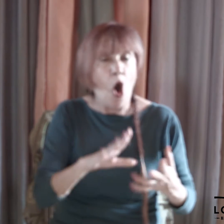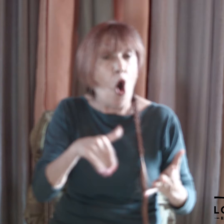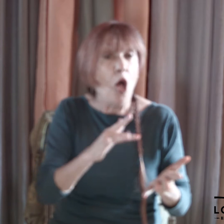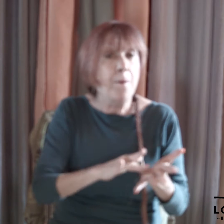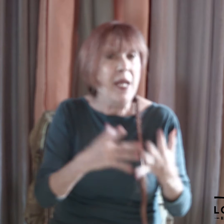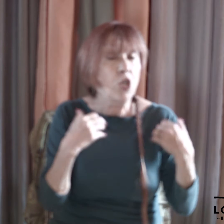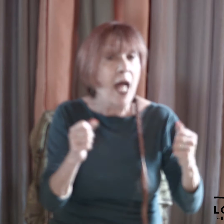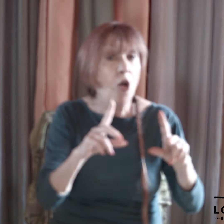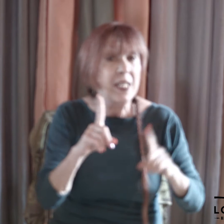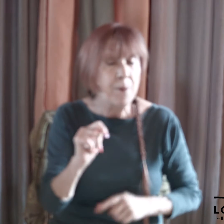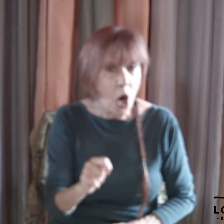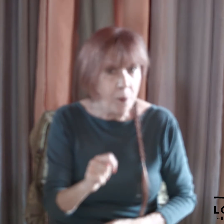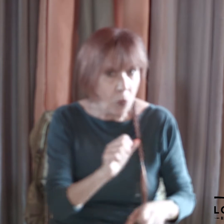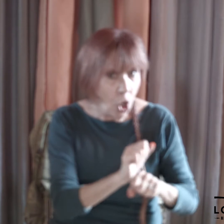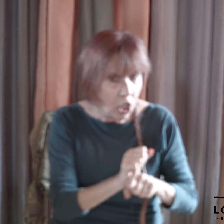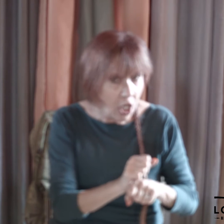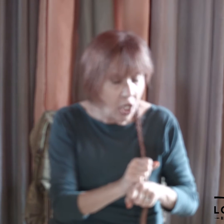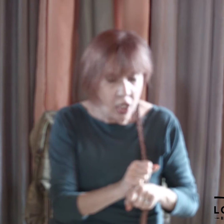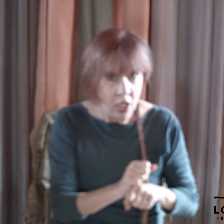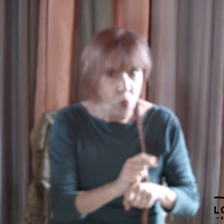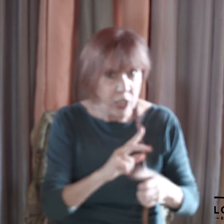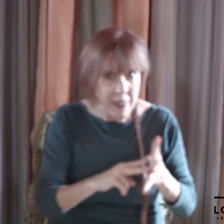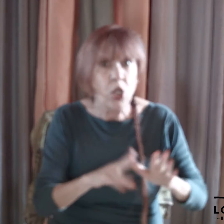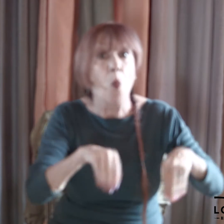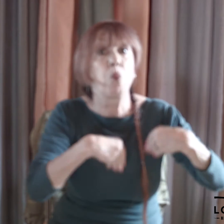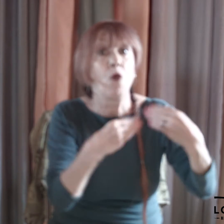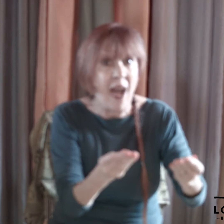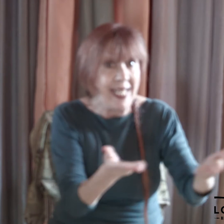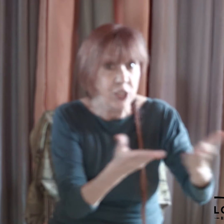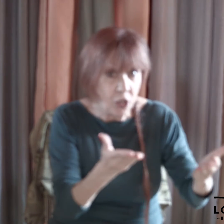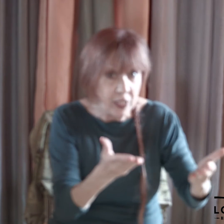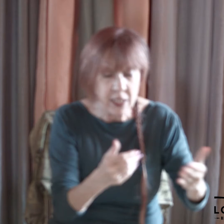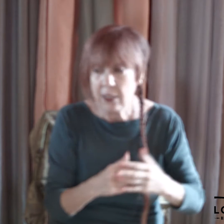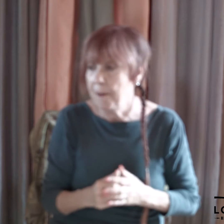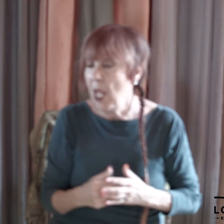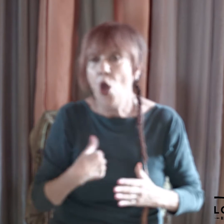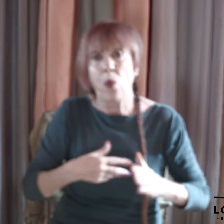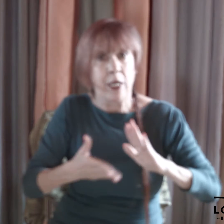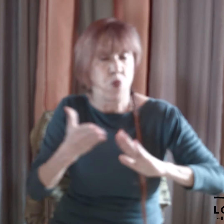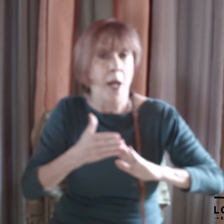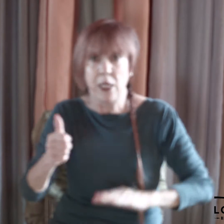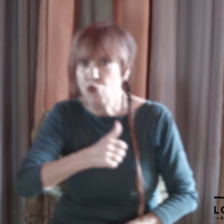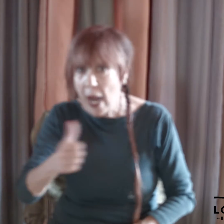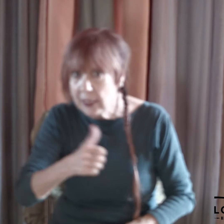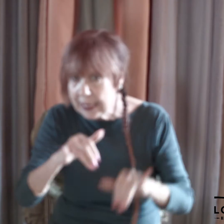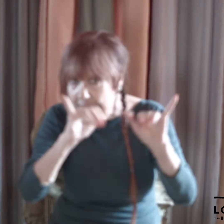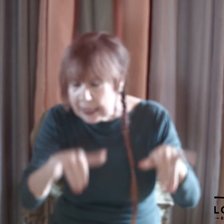work, providing actual services. So we run the transit system in Los Angeles.